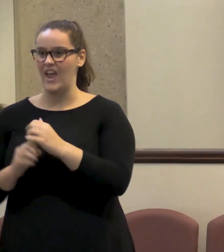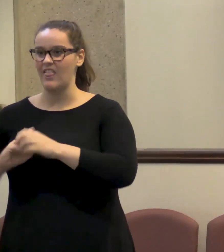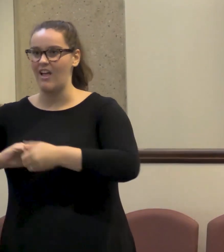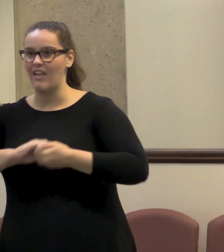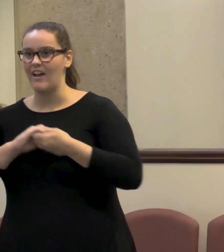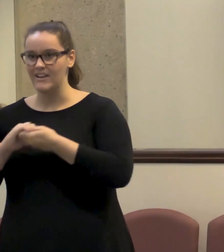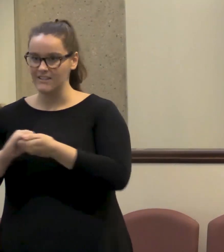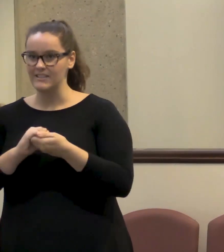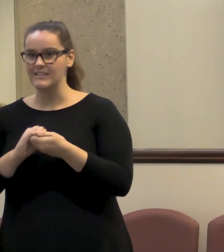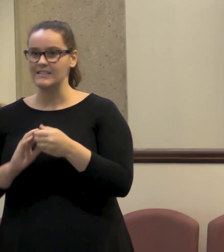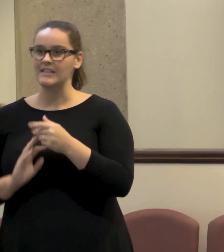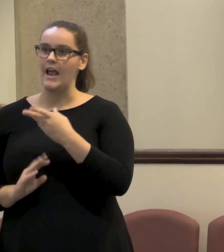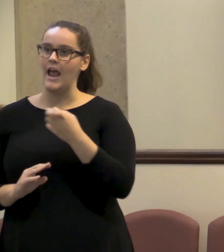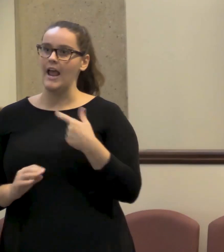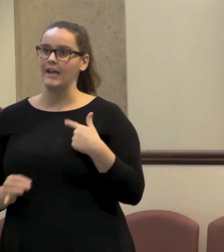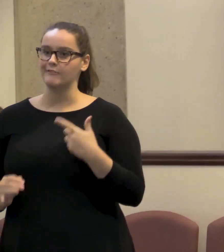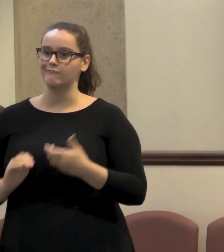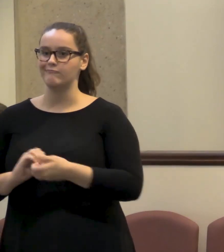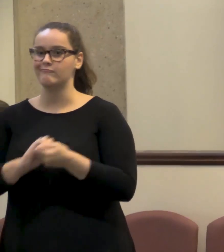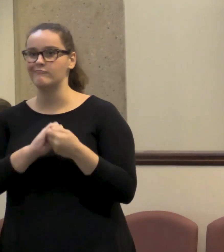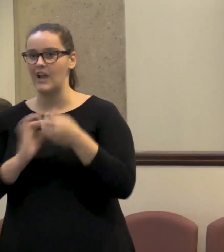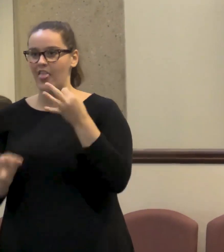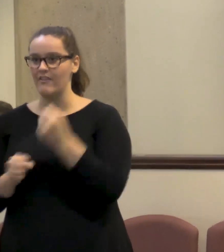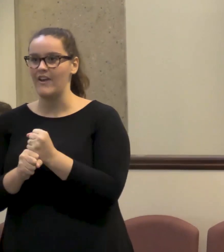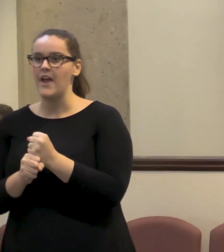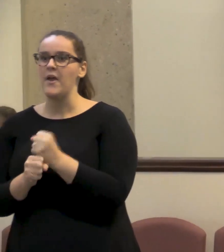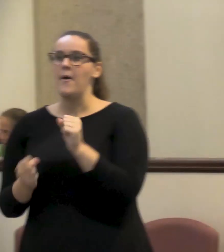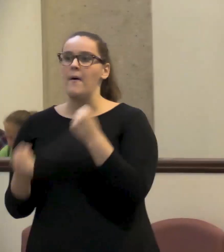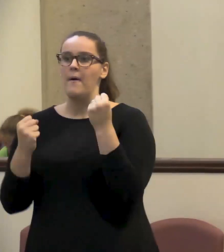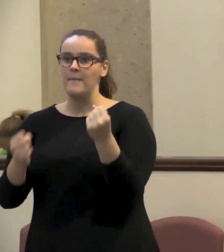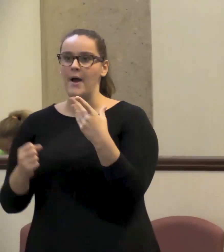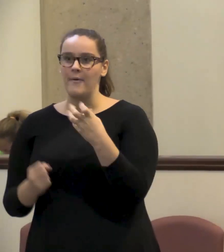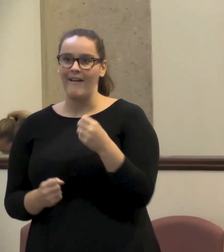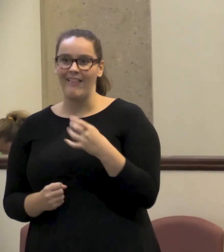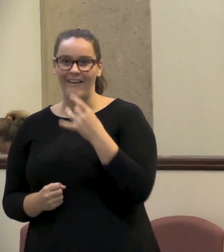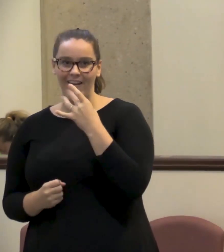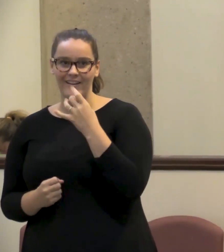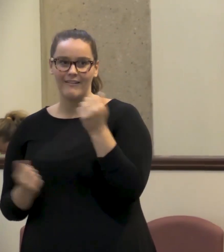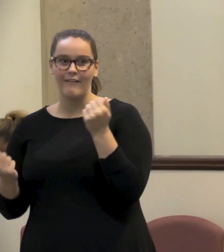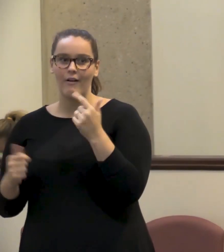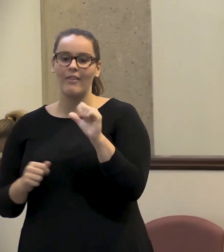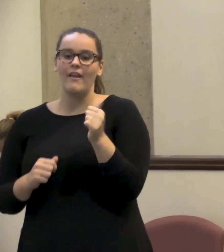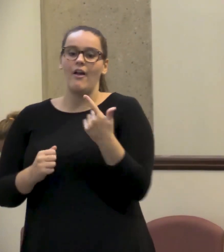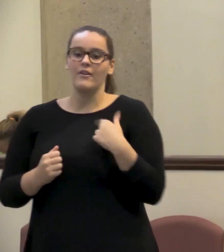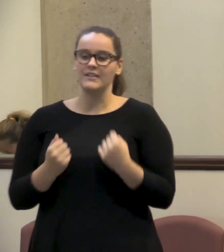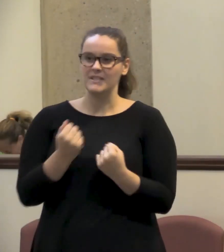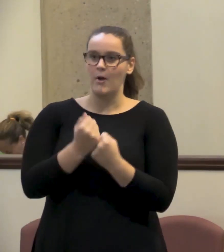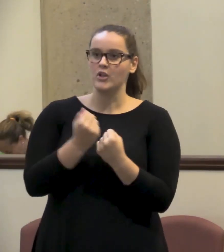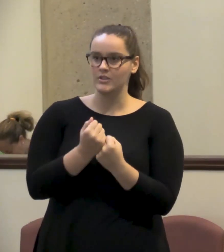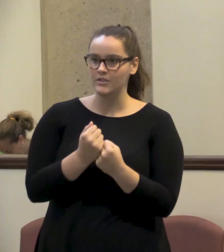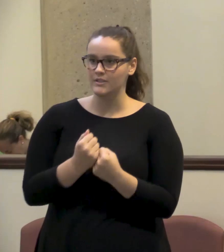and Interfaith Power and Light. Let's salute them for bringing us together, and all the co-sponsors too.